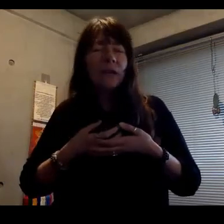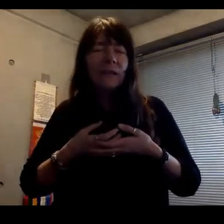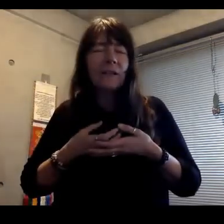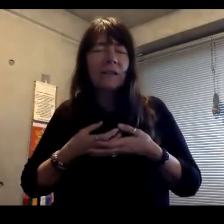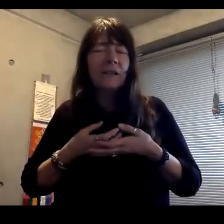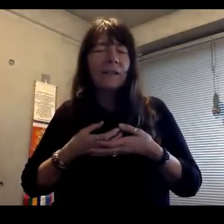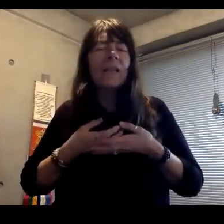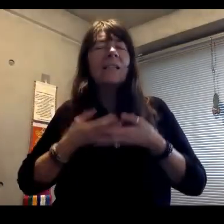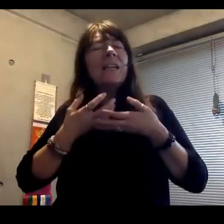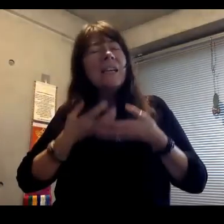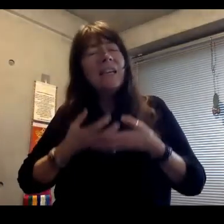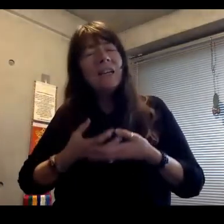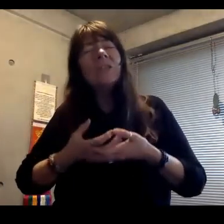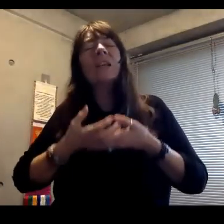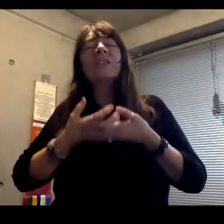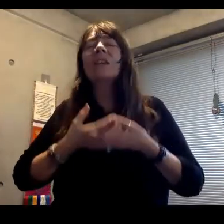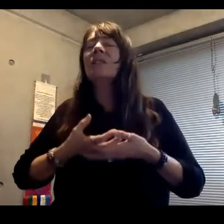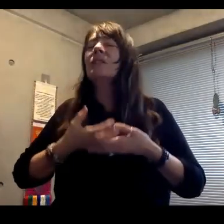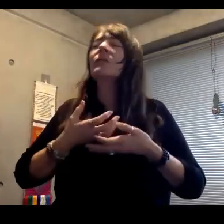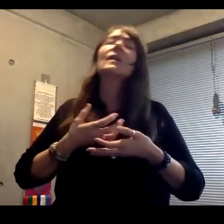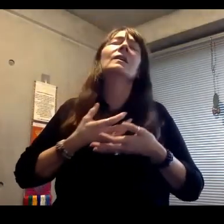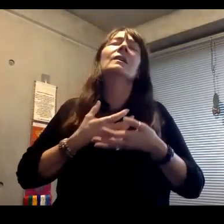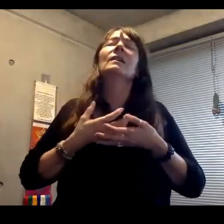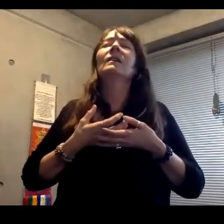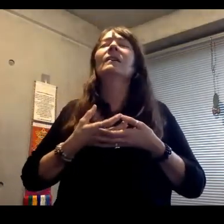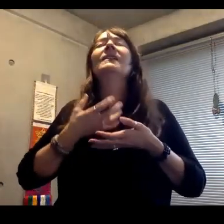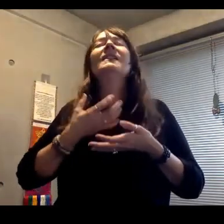knowing, that ease, that sense of